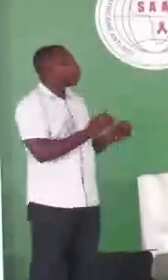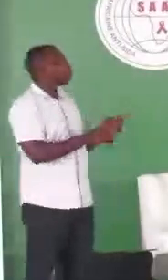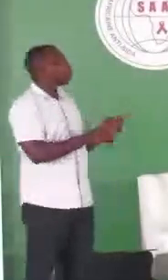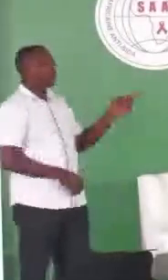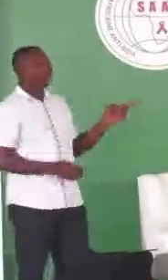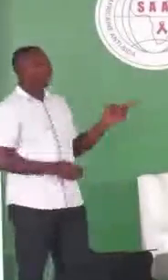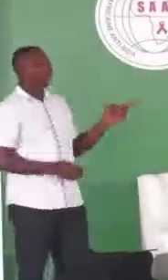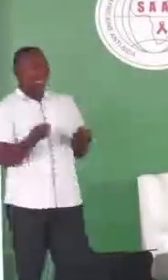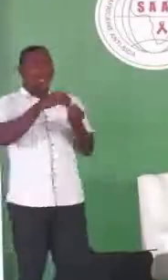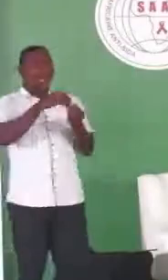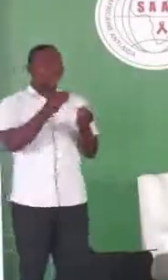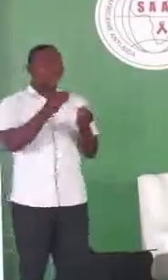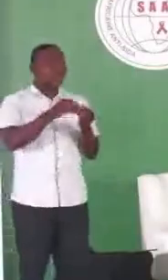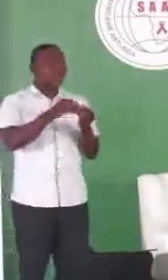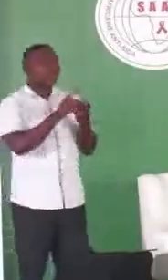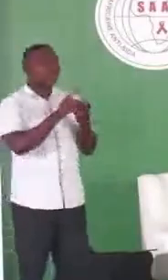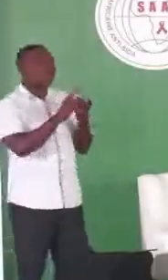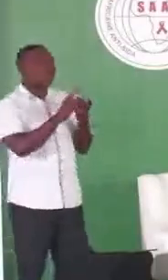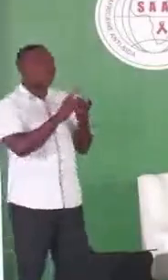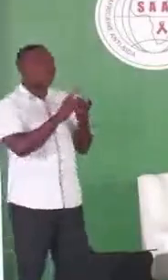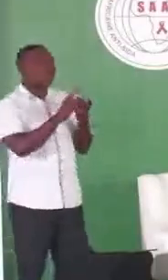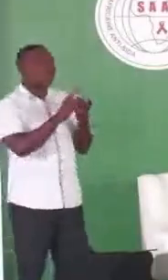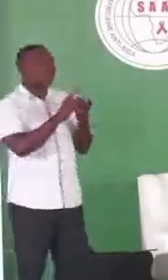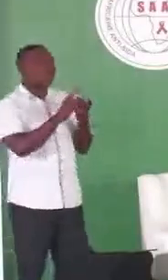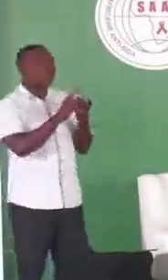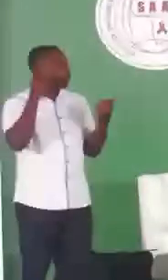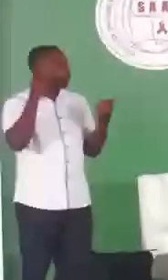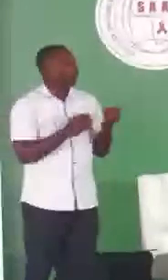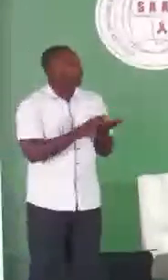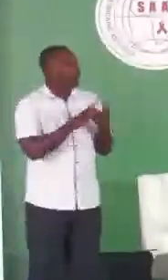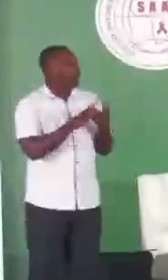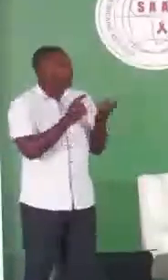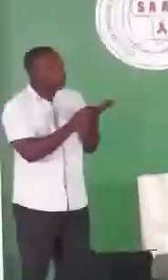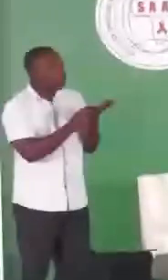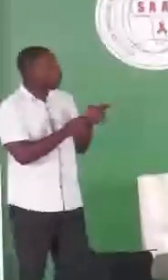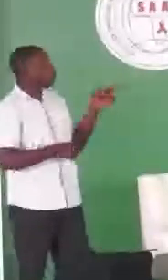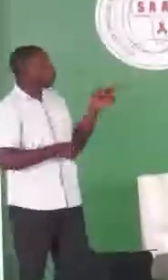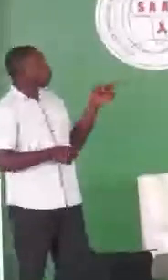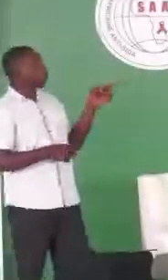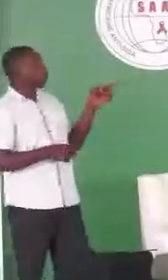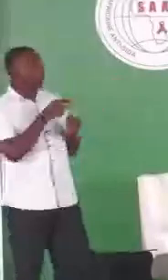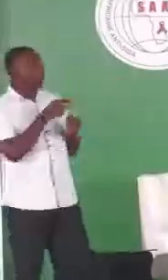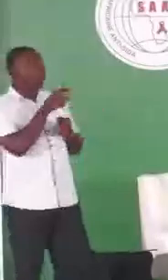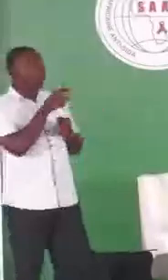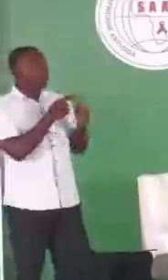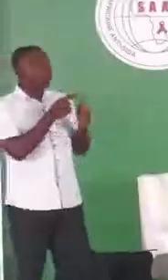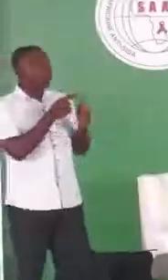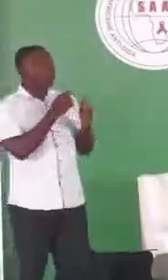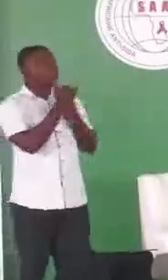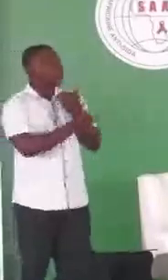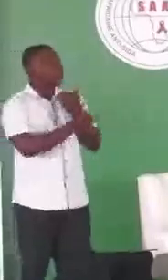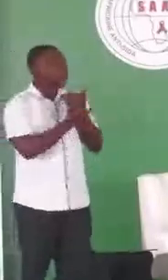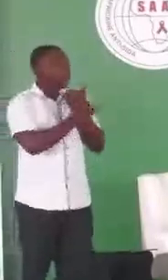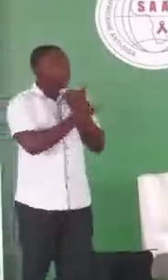to Uganda, not only are you first, you were one of the first countries who had their NVC constituted and